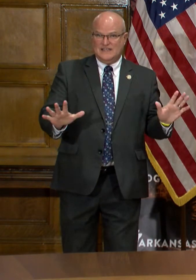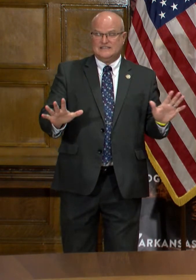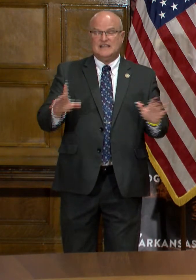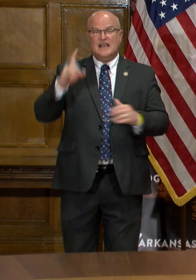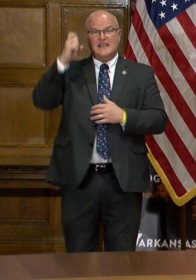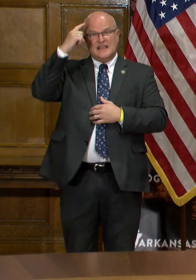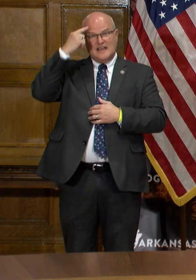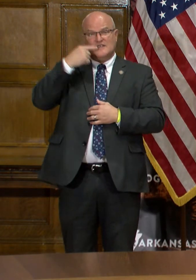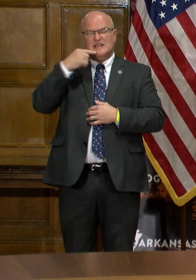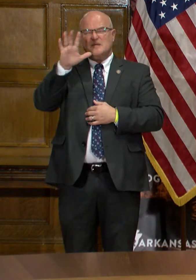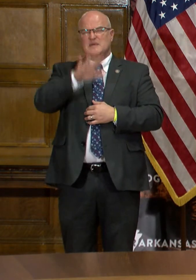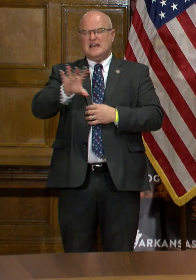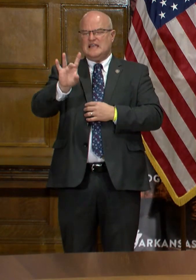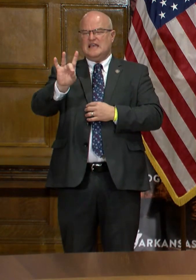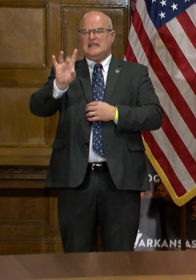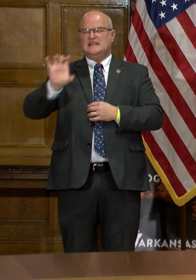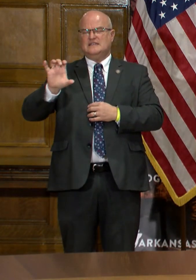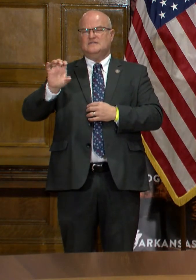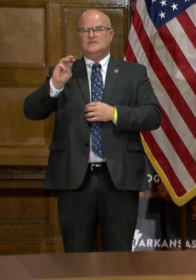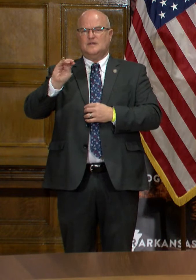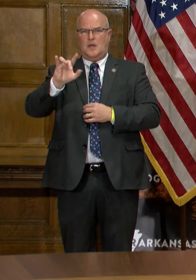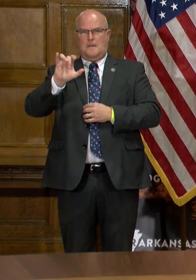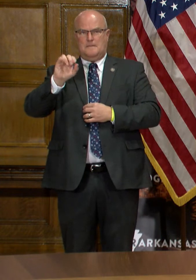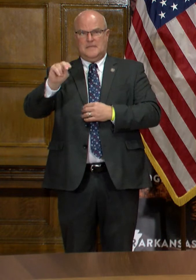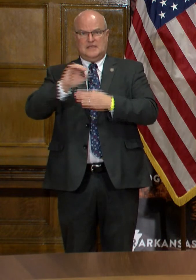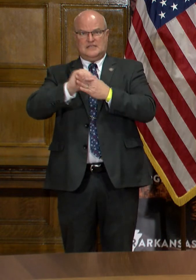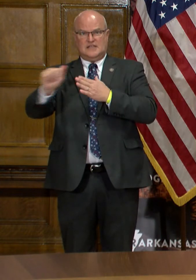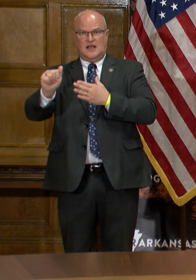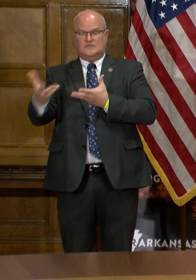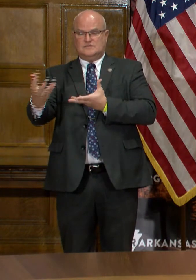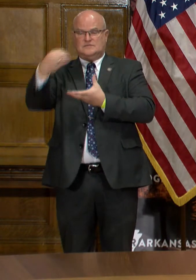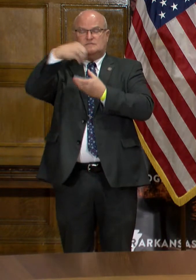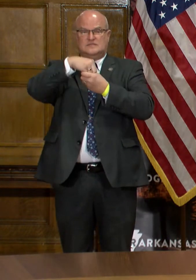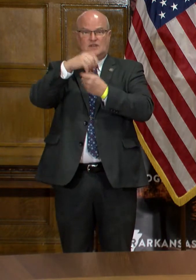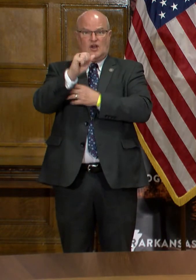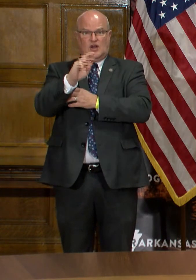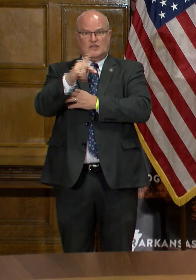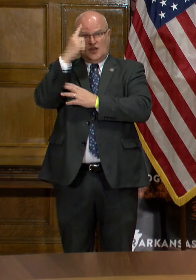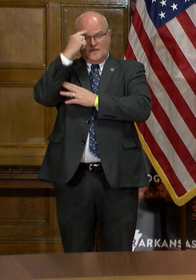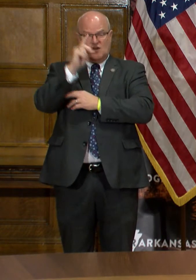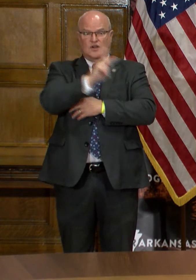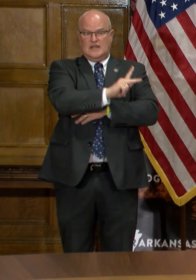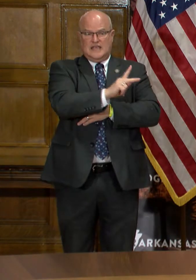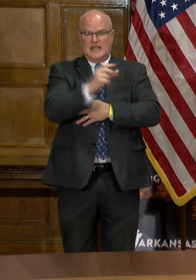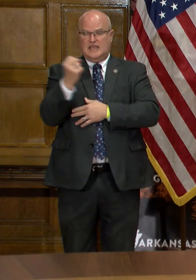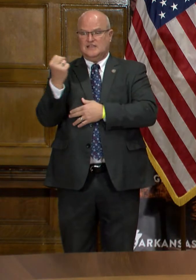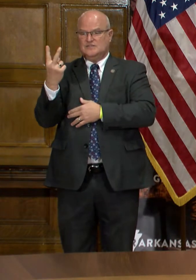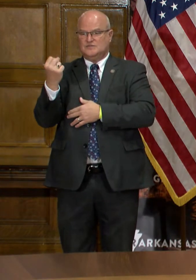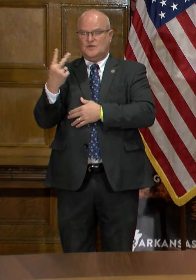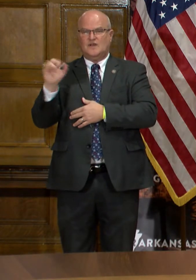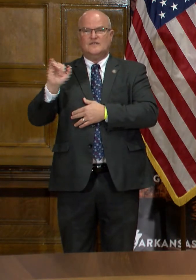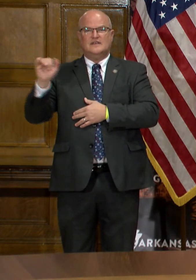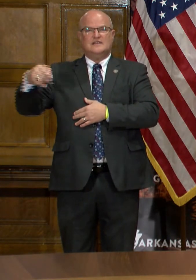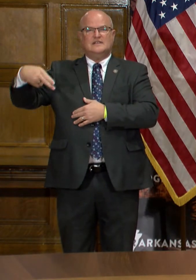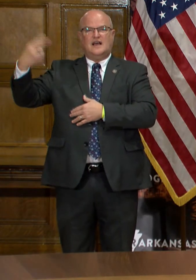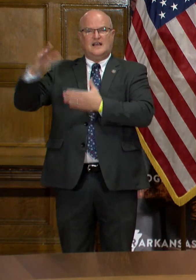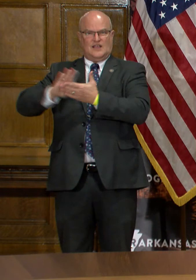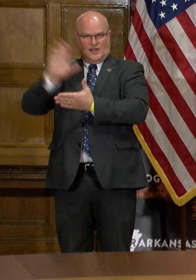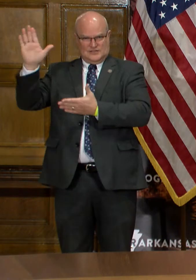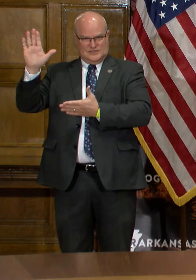said, approximately $800 million is what it appears will be coming to Arkansas for K-12 as well as higher